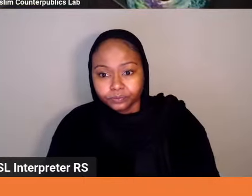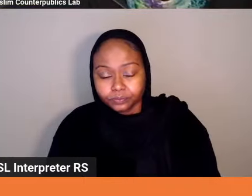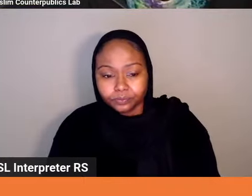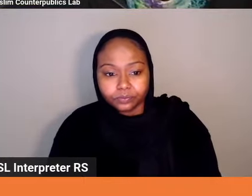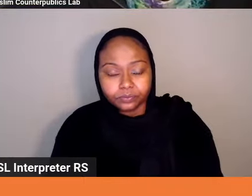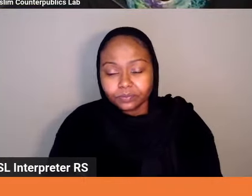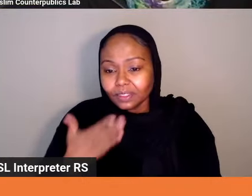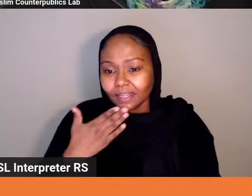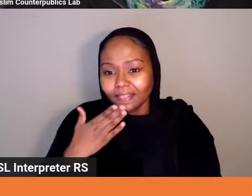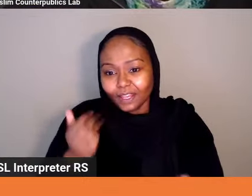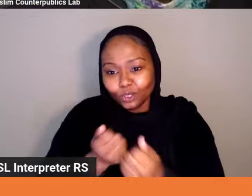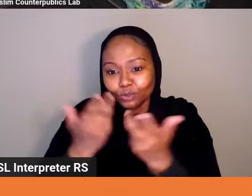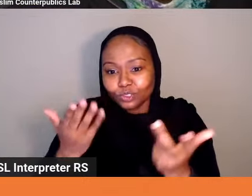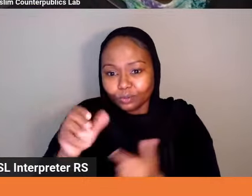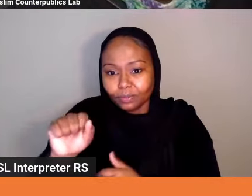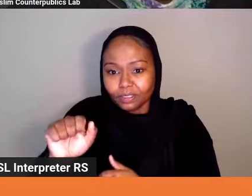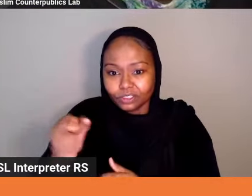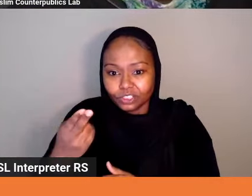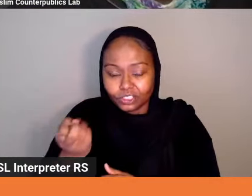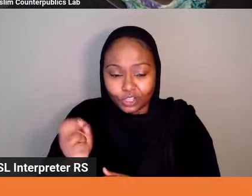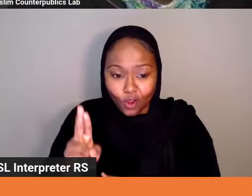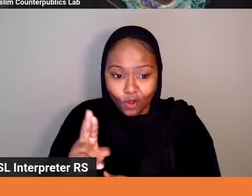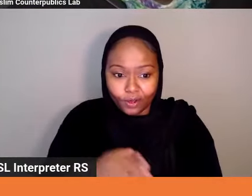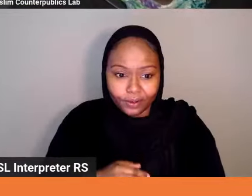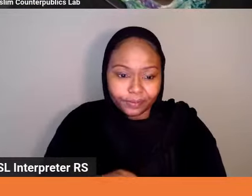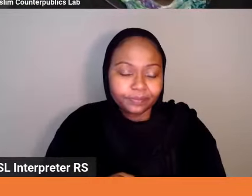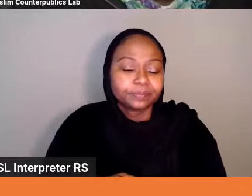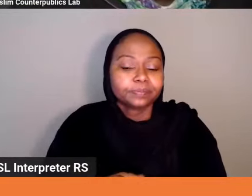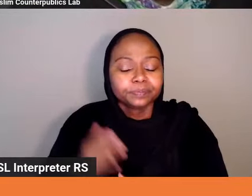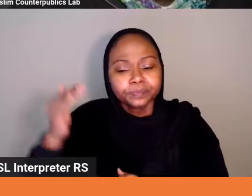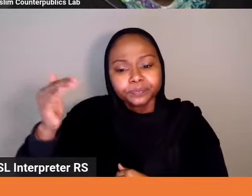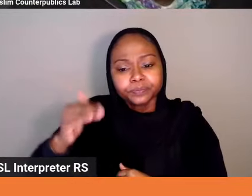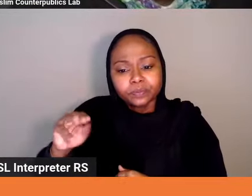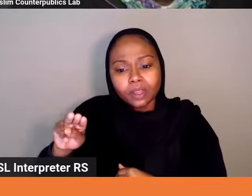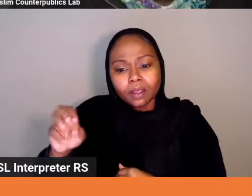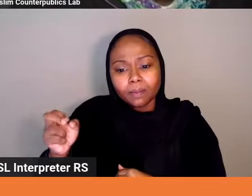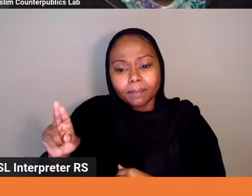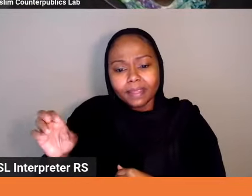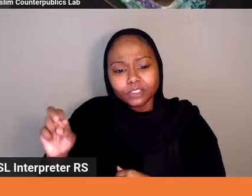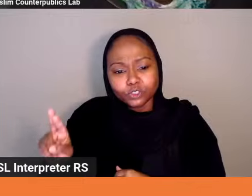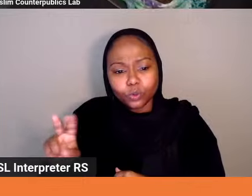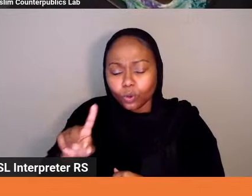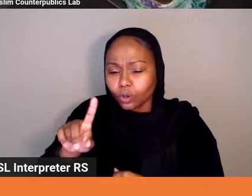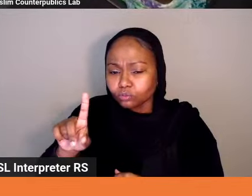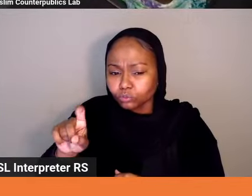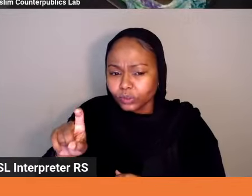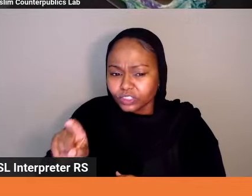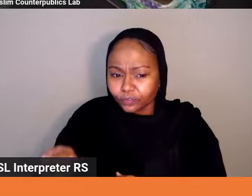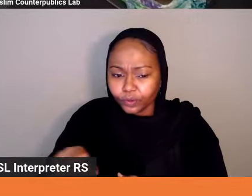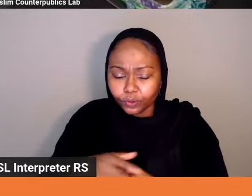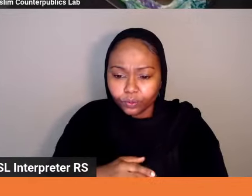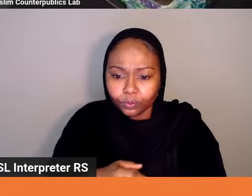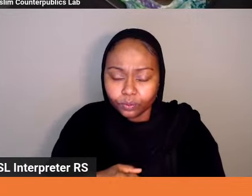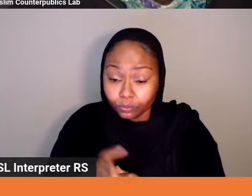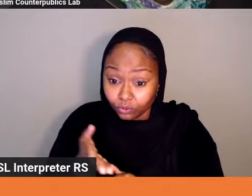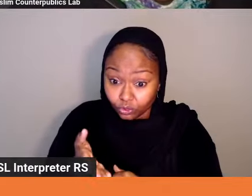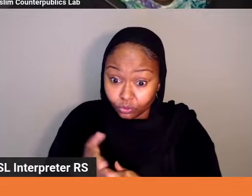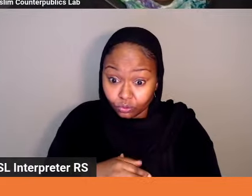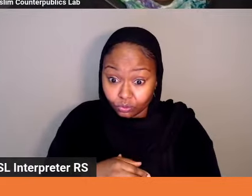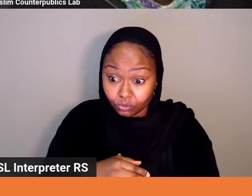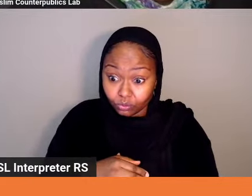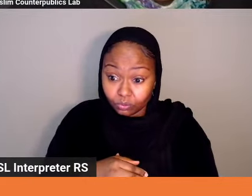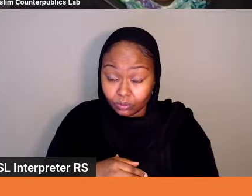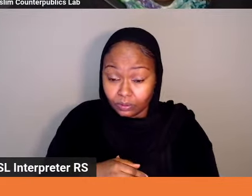Thank you so much, Sahar. Mansoor, a quick question for you. Have you pursued